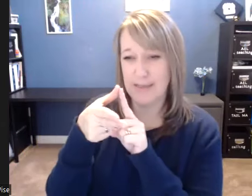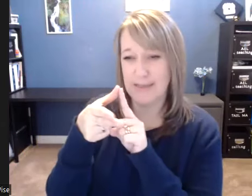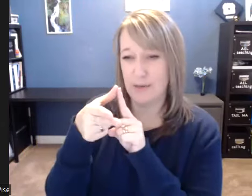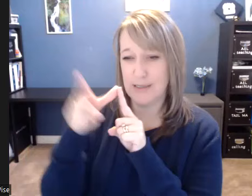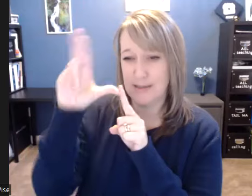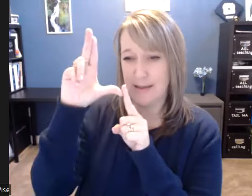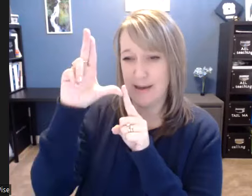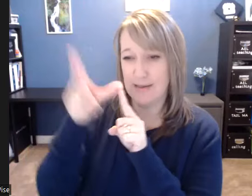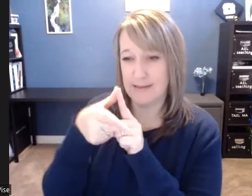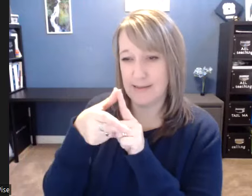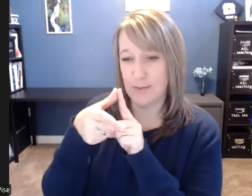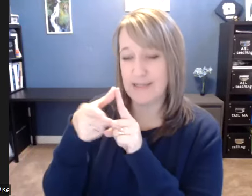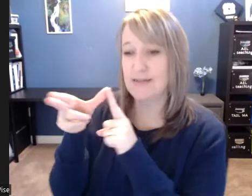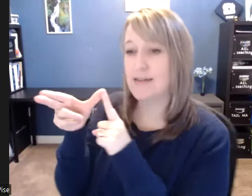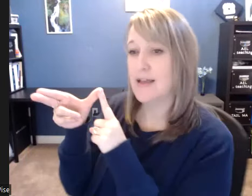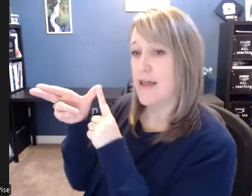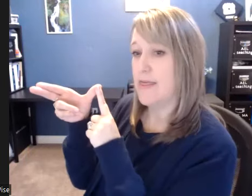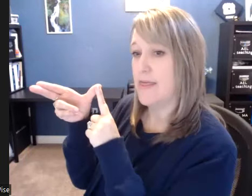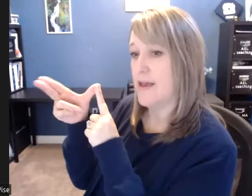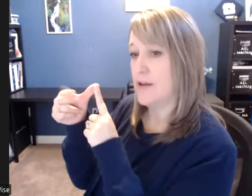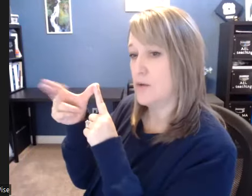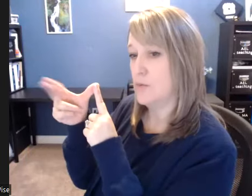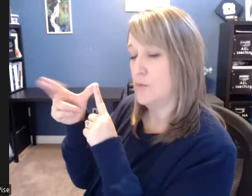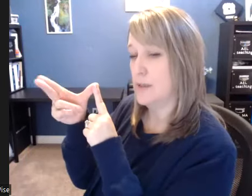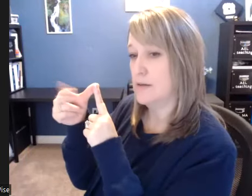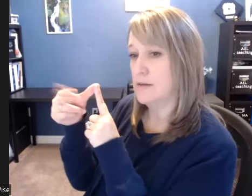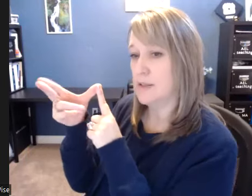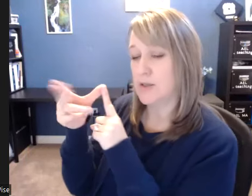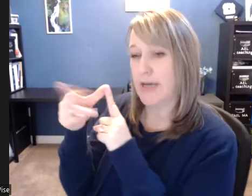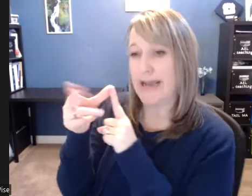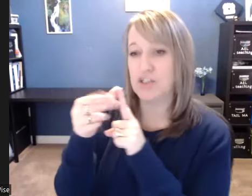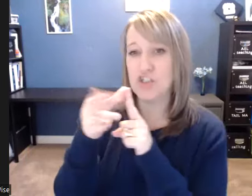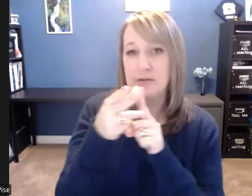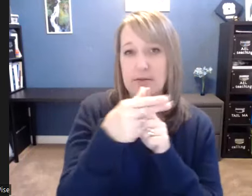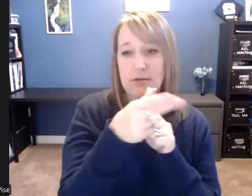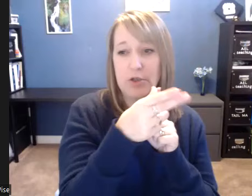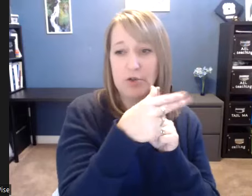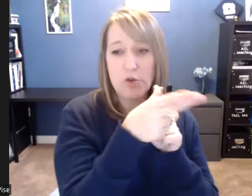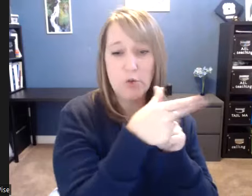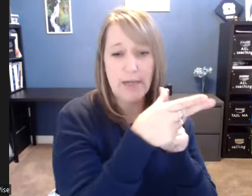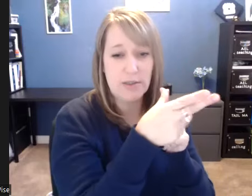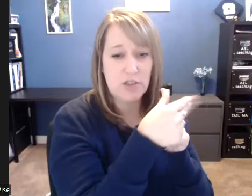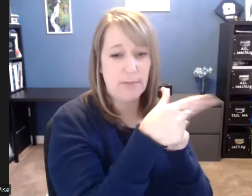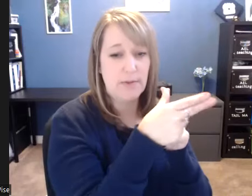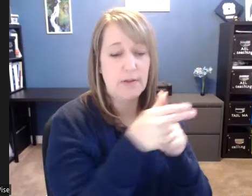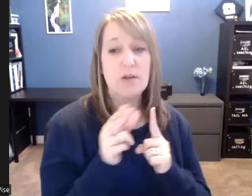bit sideways. It's not that, it's sideways. And then you wiggle your H or your U hand shape. So